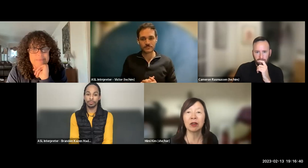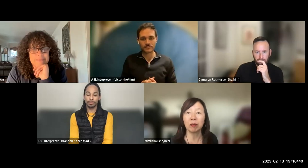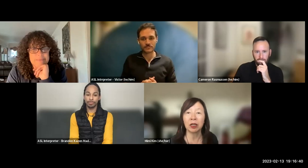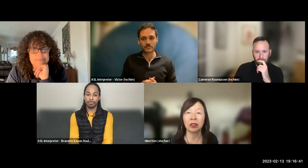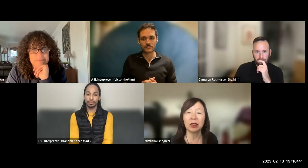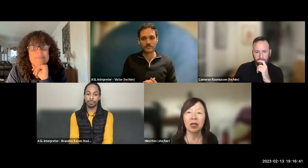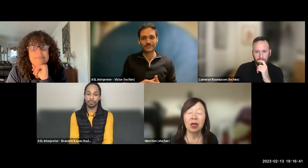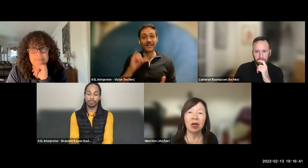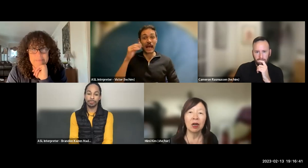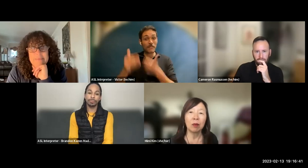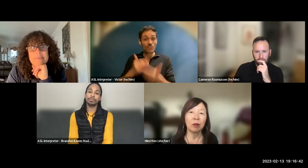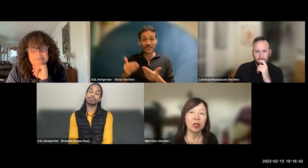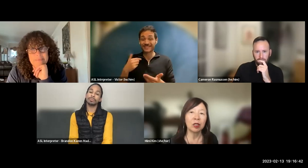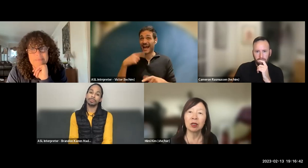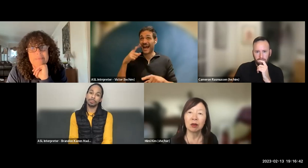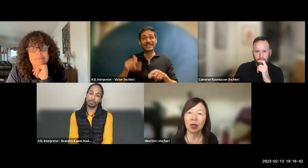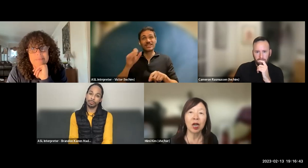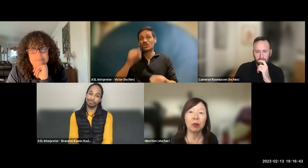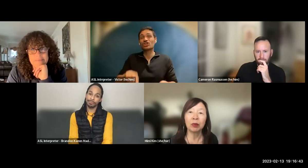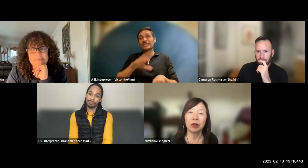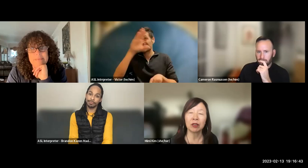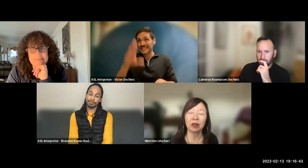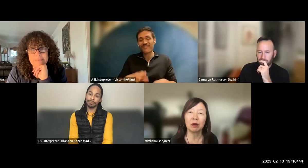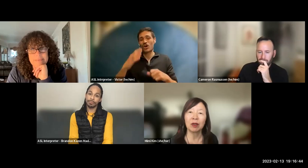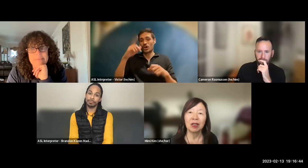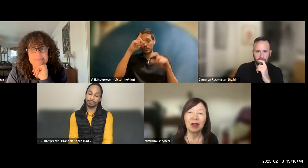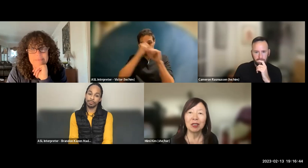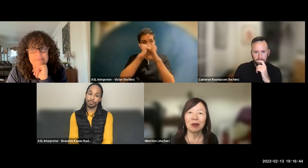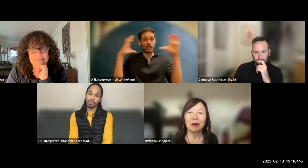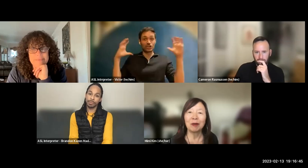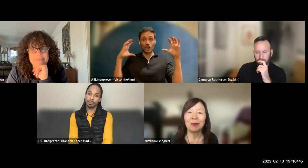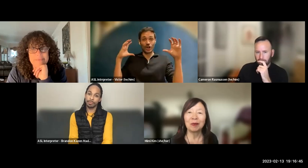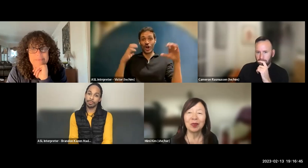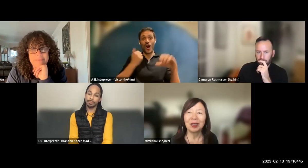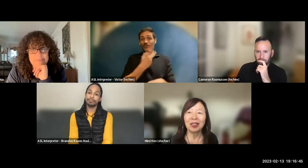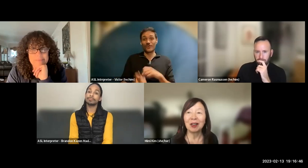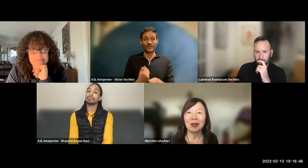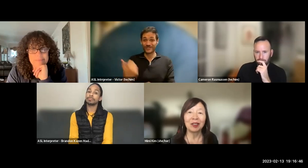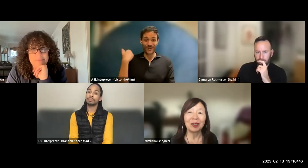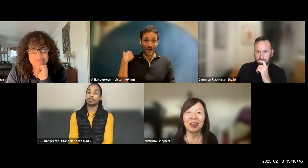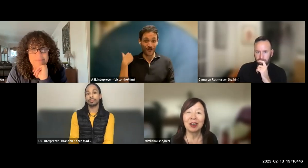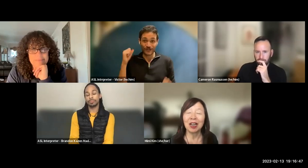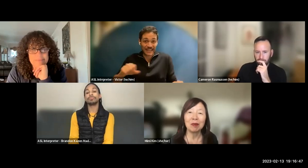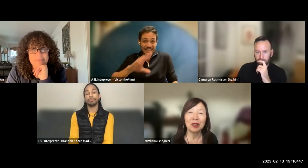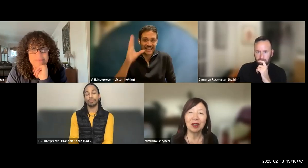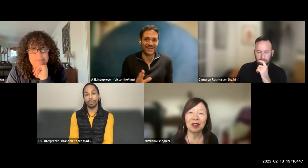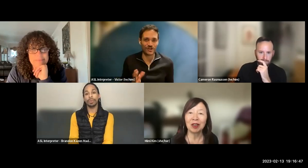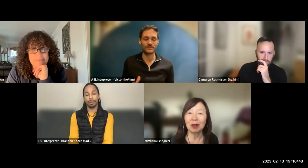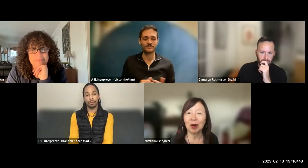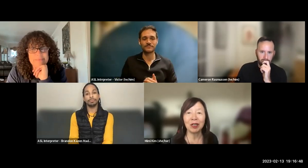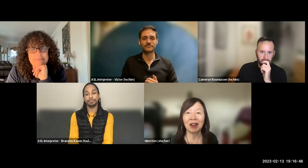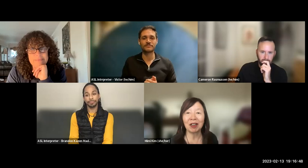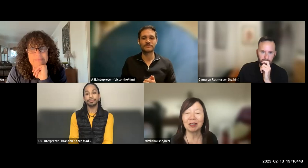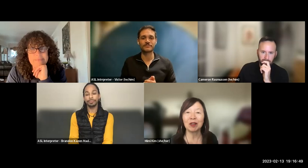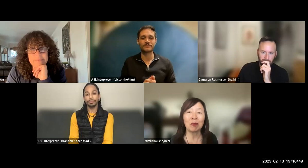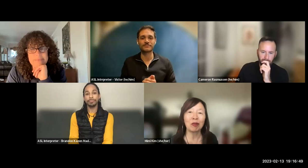honestly couldn't have imagined just a couple of years ago. So again, names,